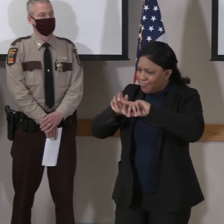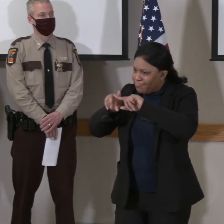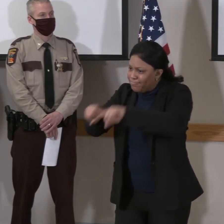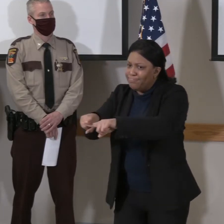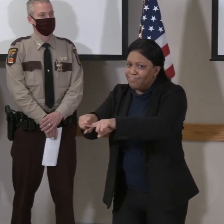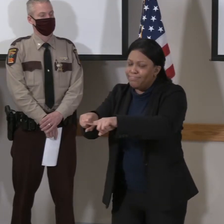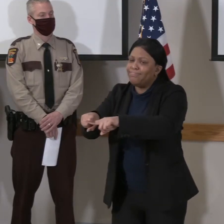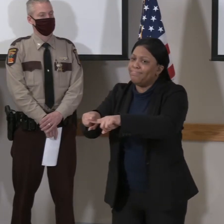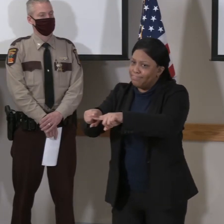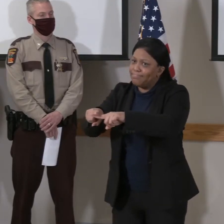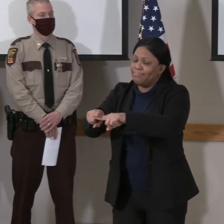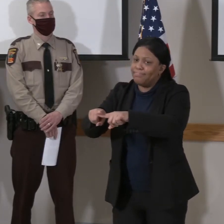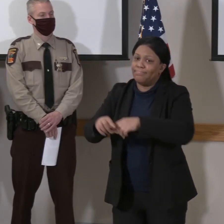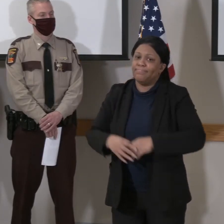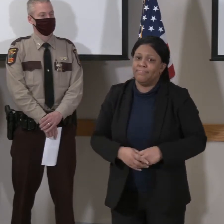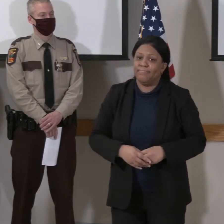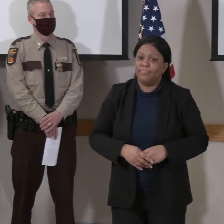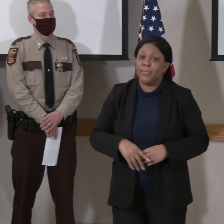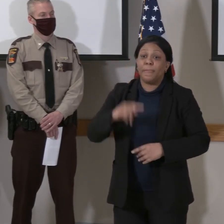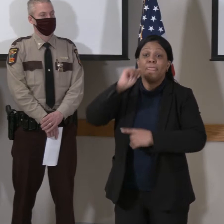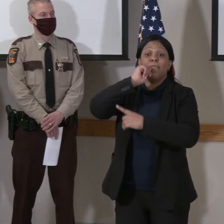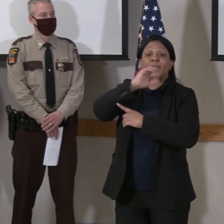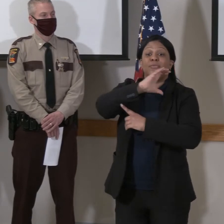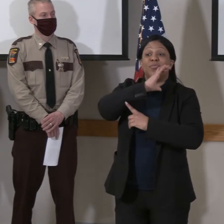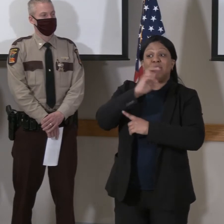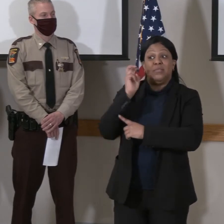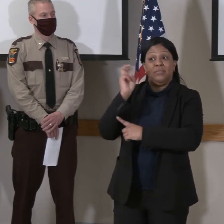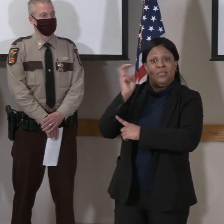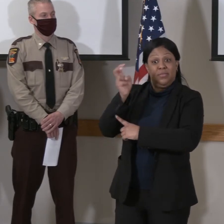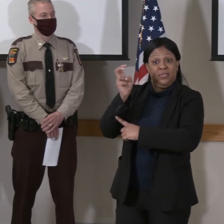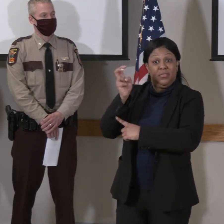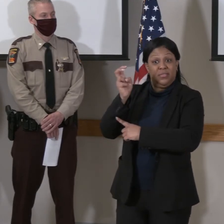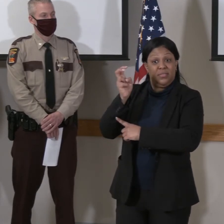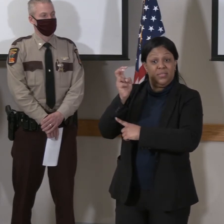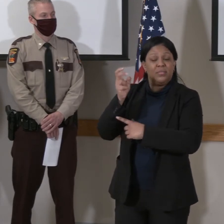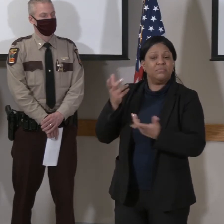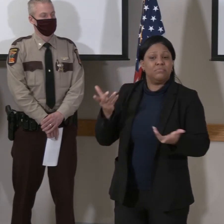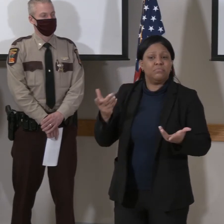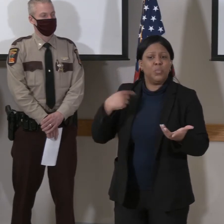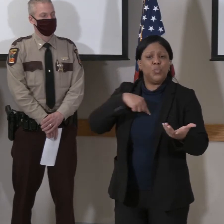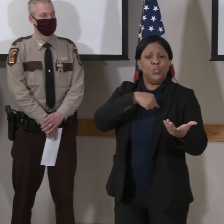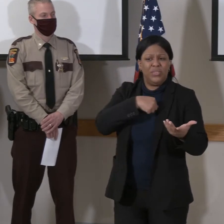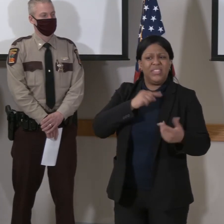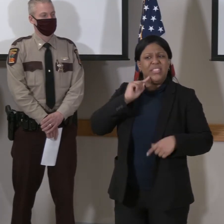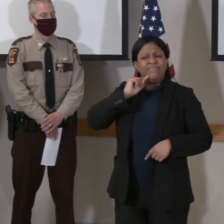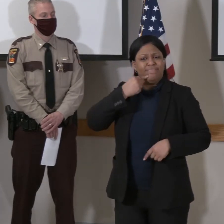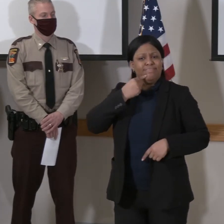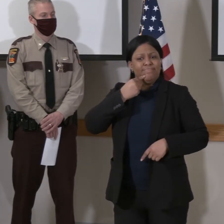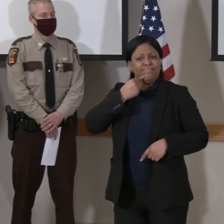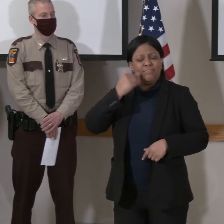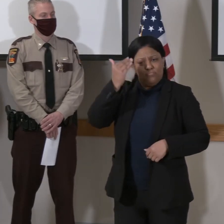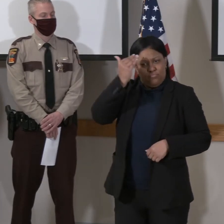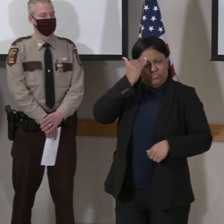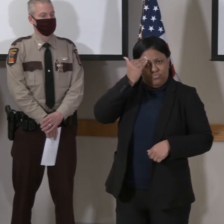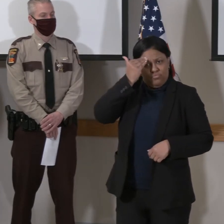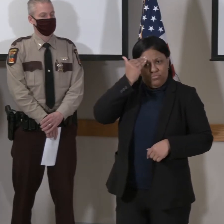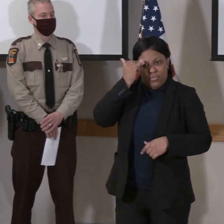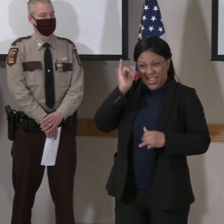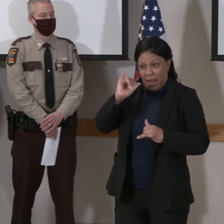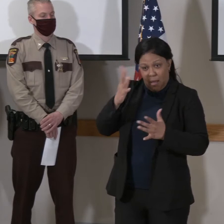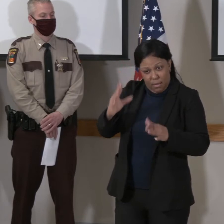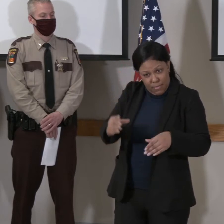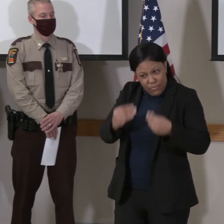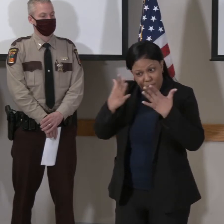Met Council and the Metro Transit specifically take it extremely serious when it comes to providing for that safe